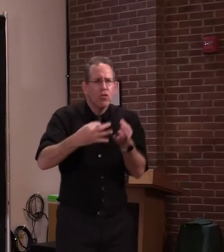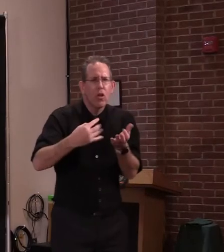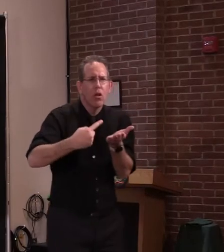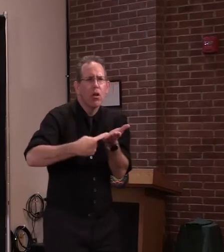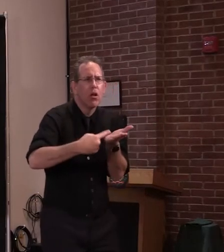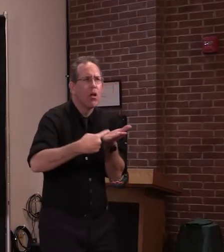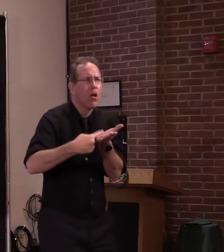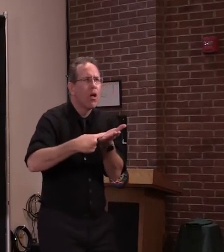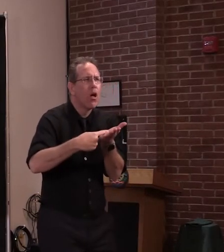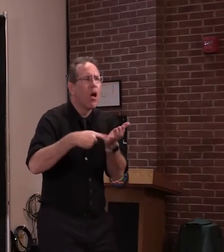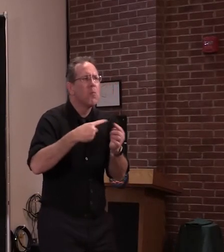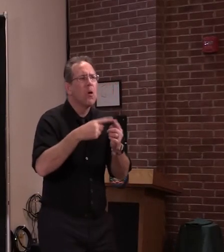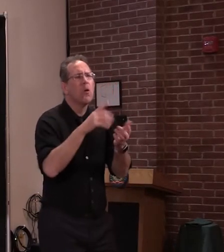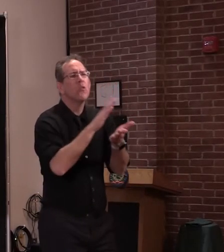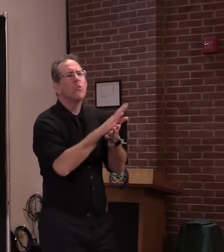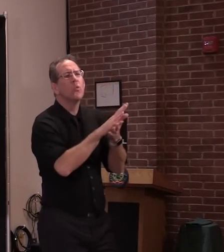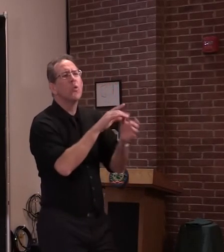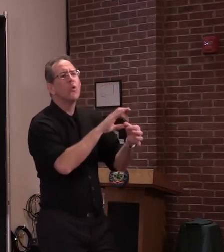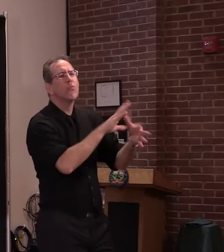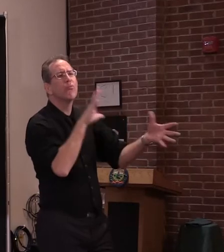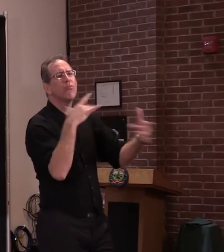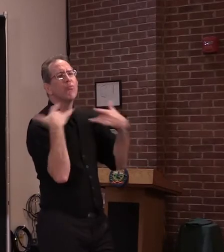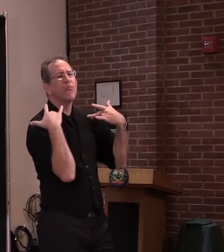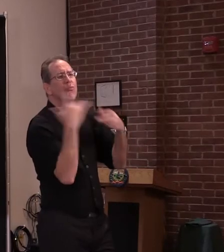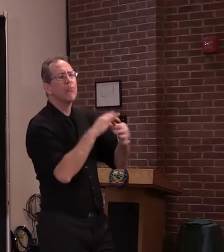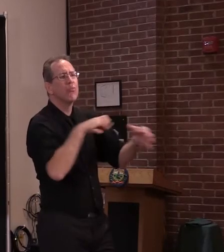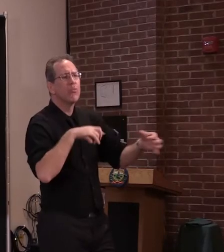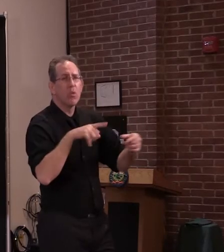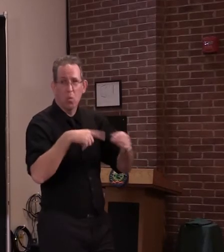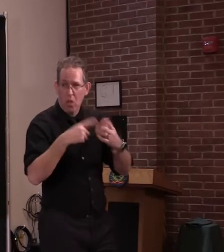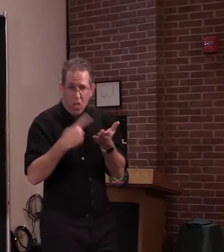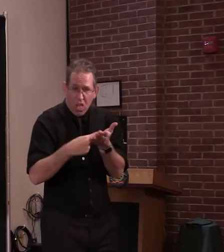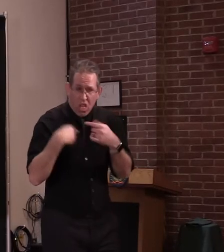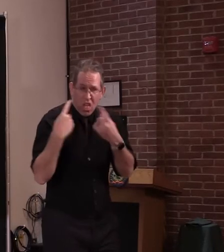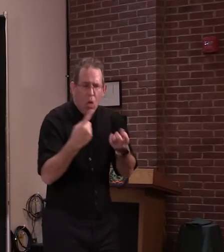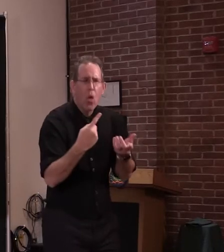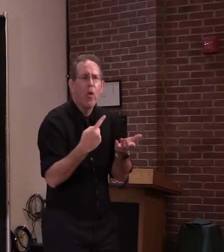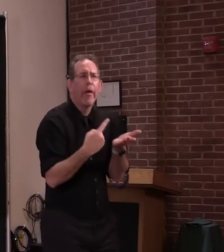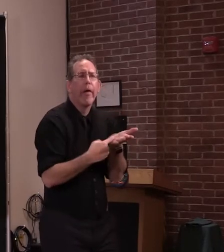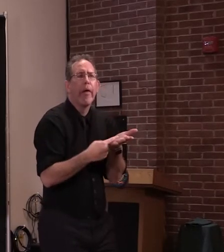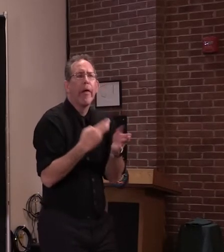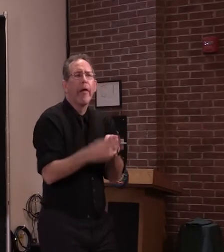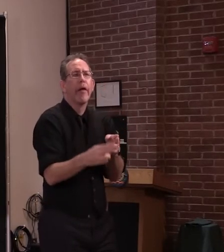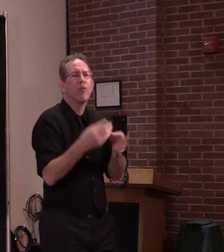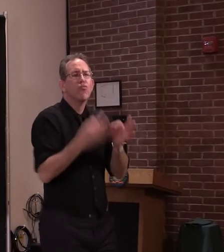was this a very, very quick response to what you were seeing? Yeah,